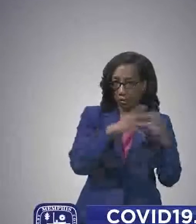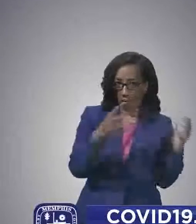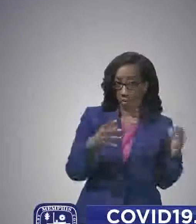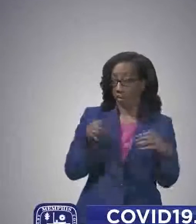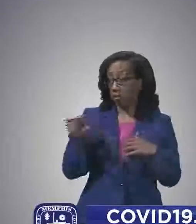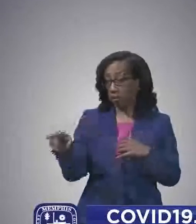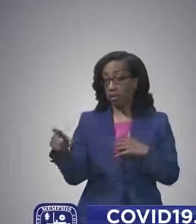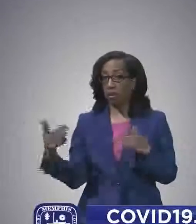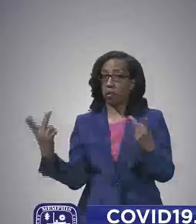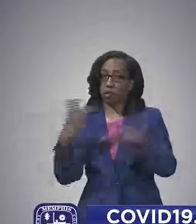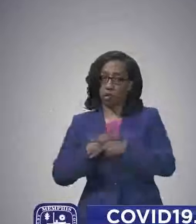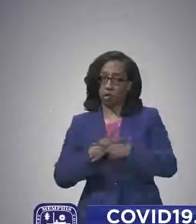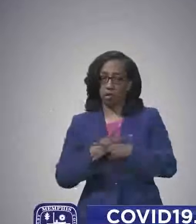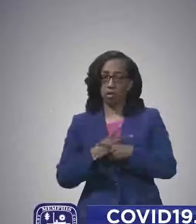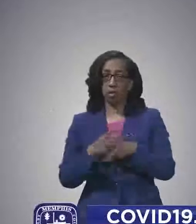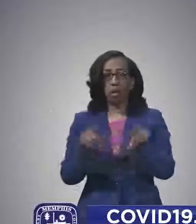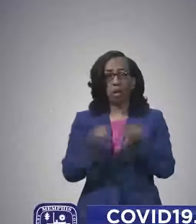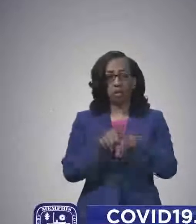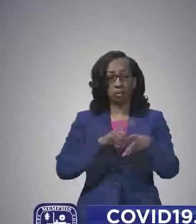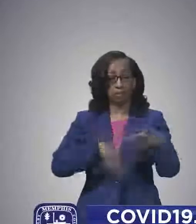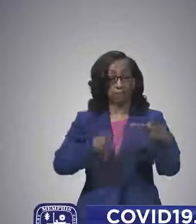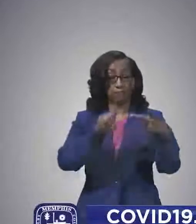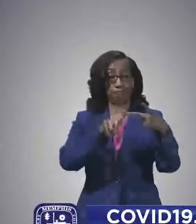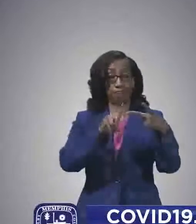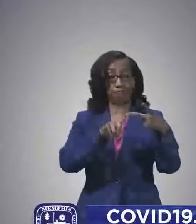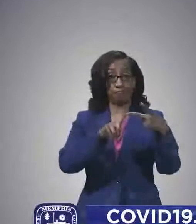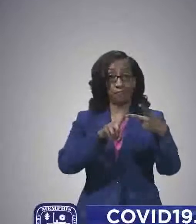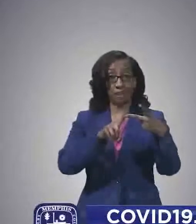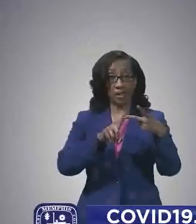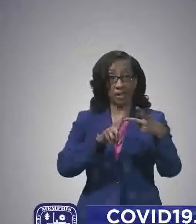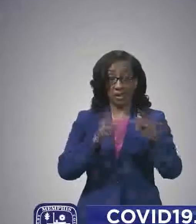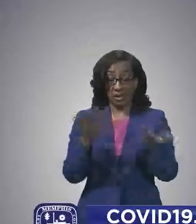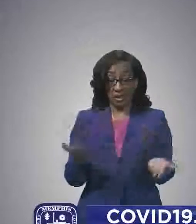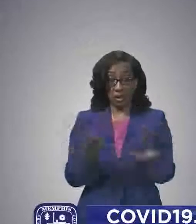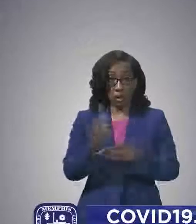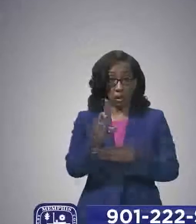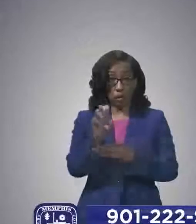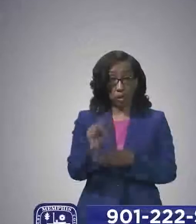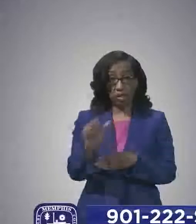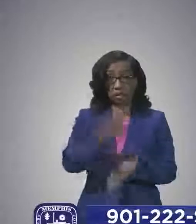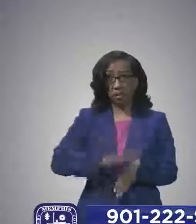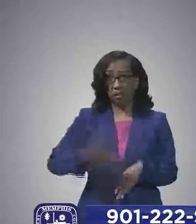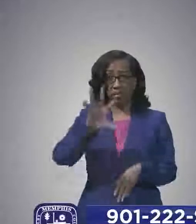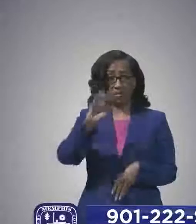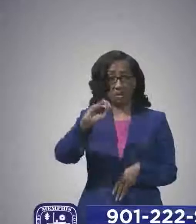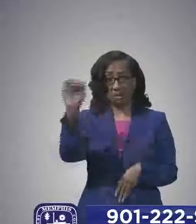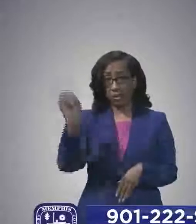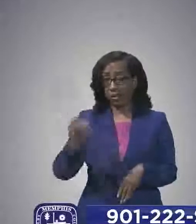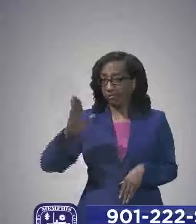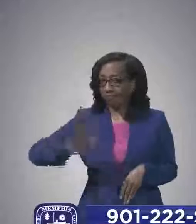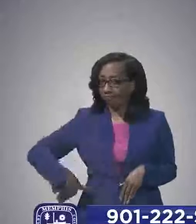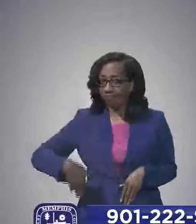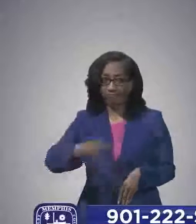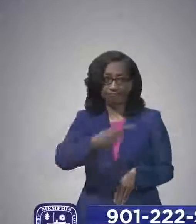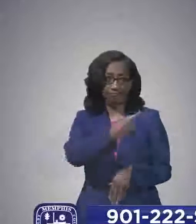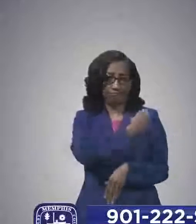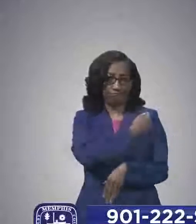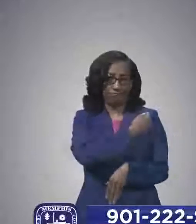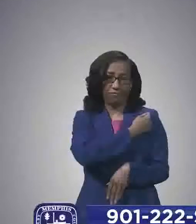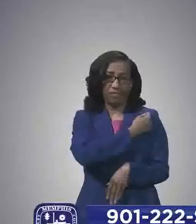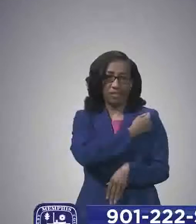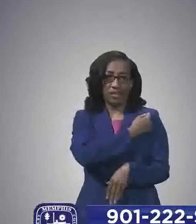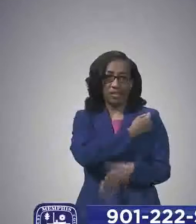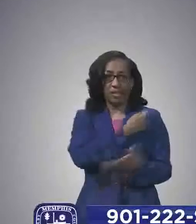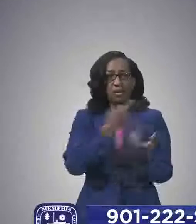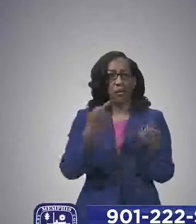because about 50% of the U.S. population is unvaccinated, it has